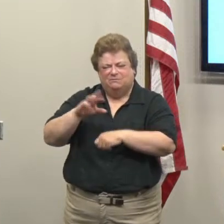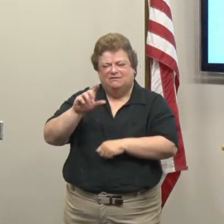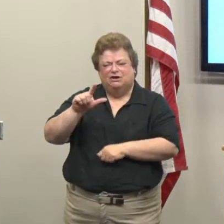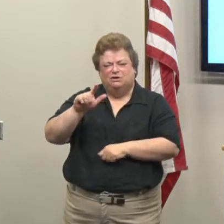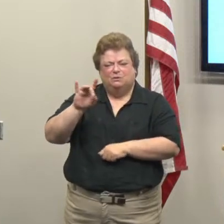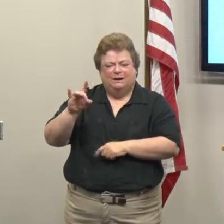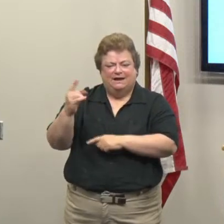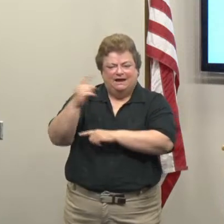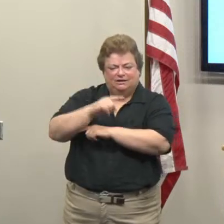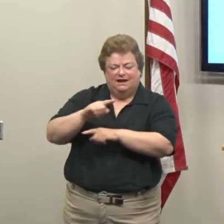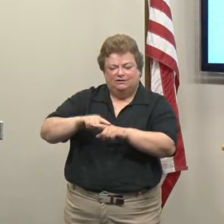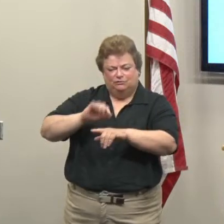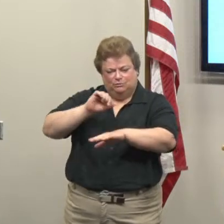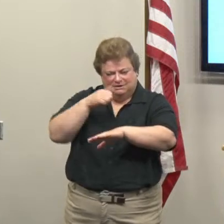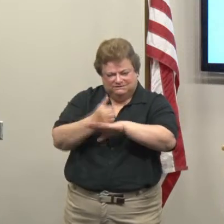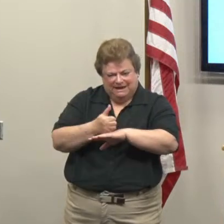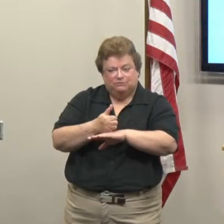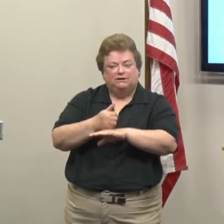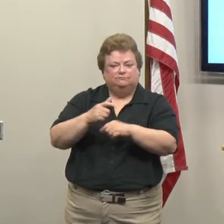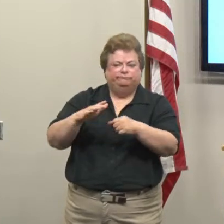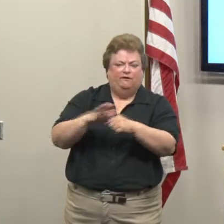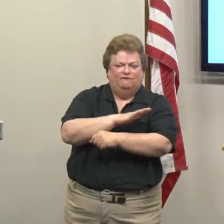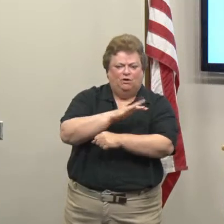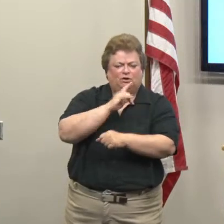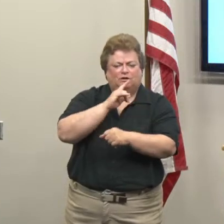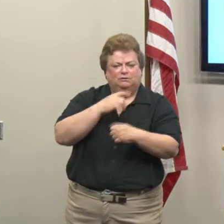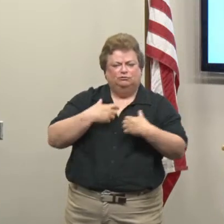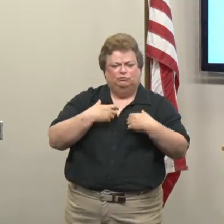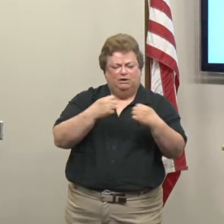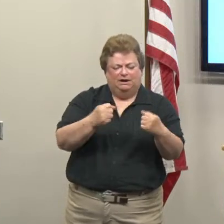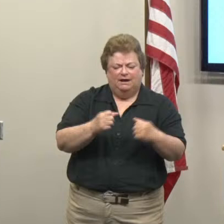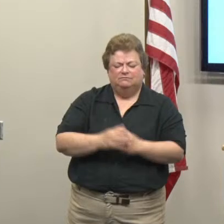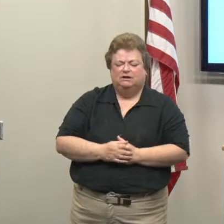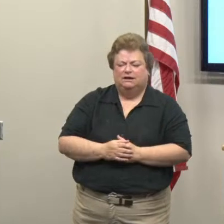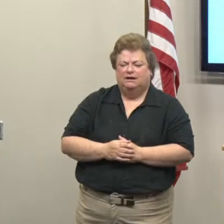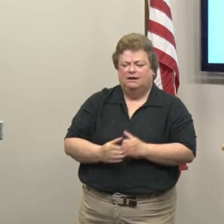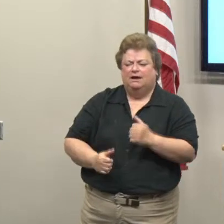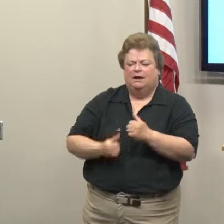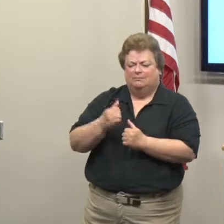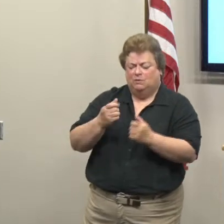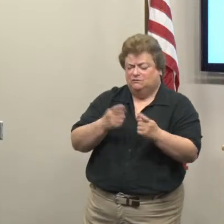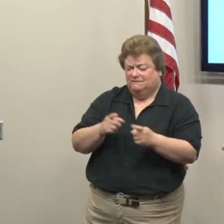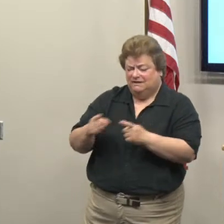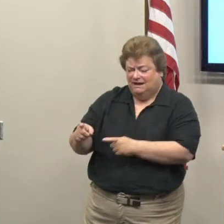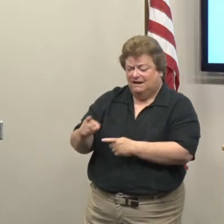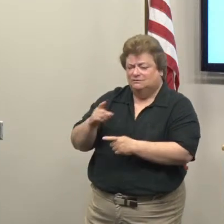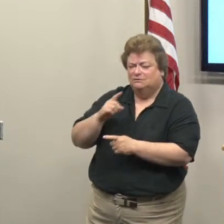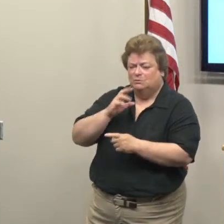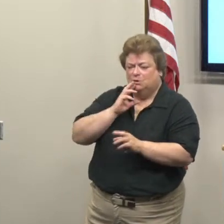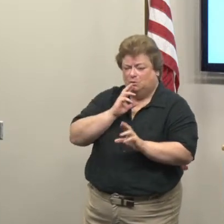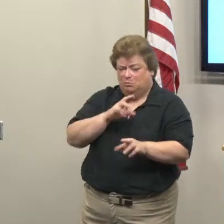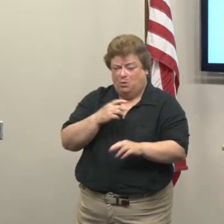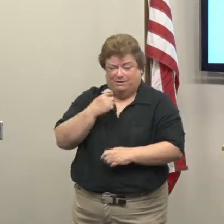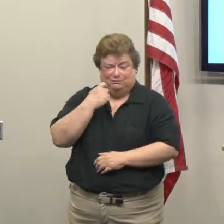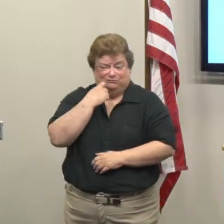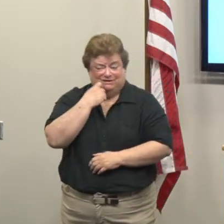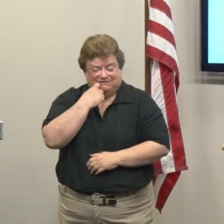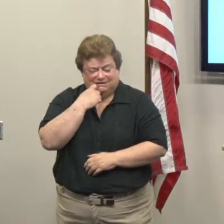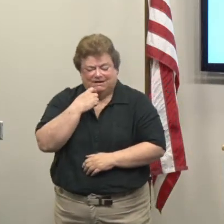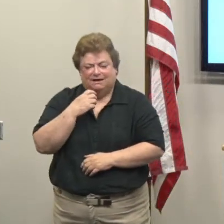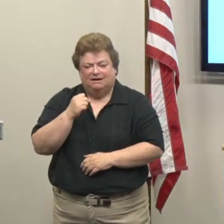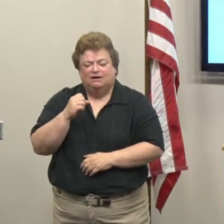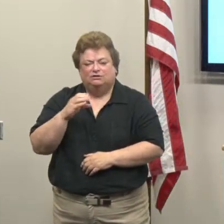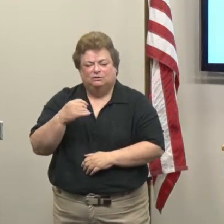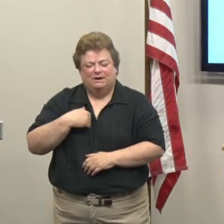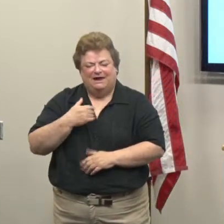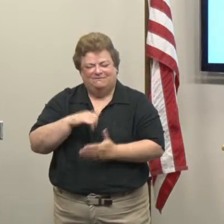it takes to establish a full recovery. And most of our cases, of course, were recorded more recently, so we do have